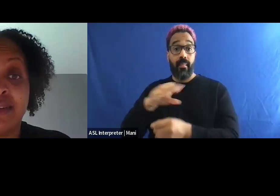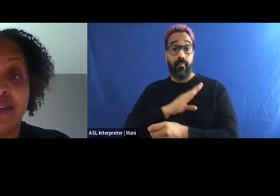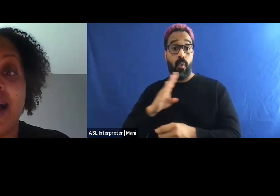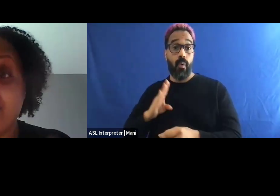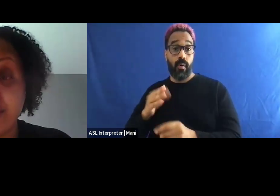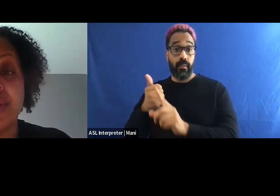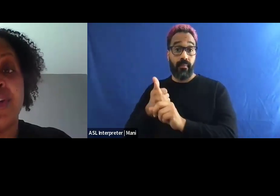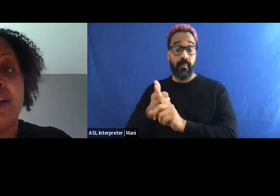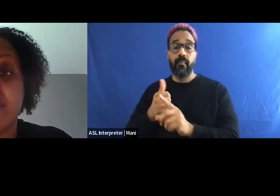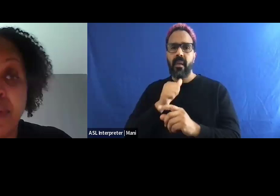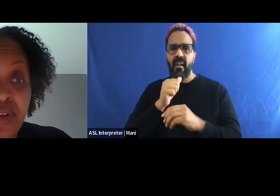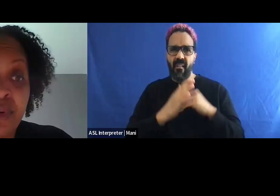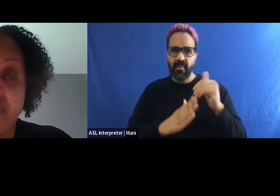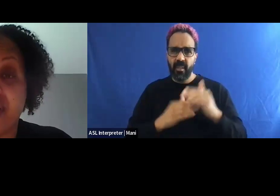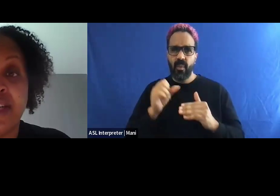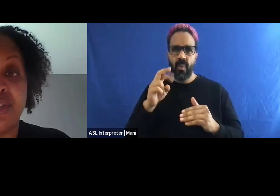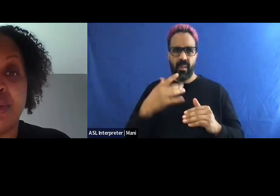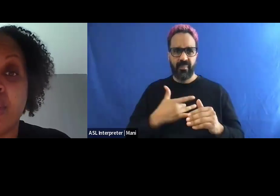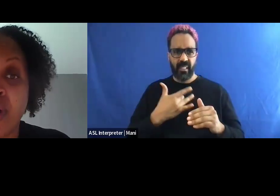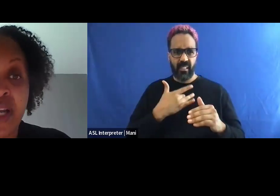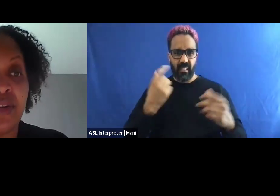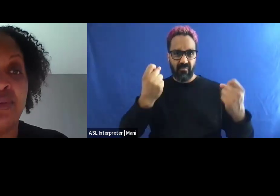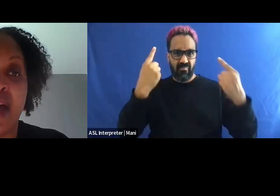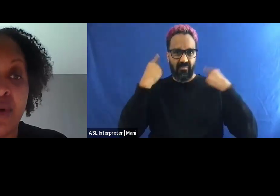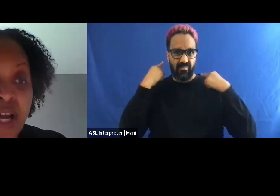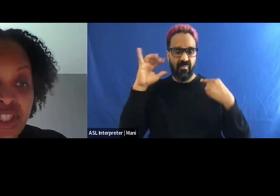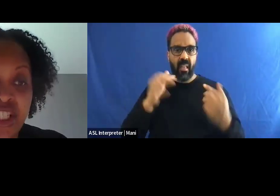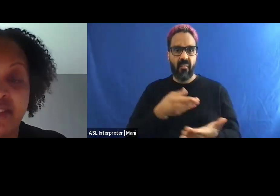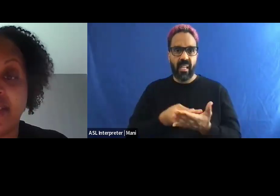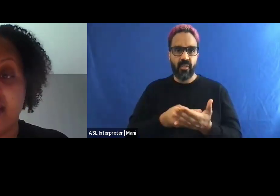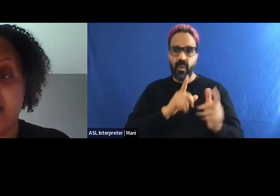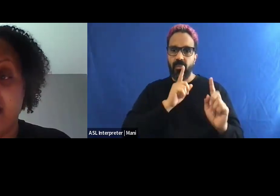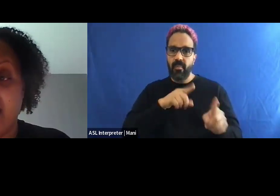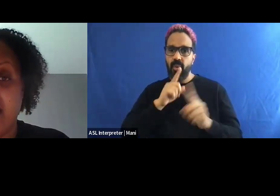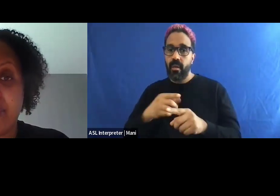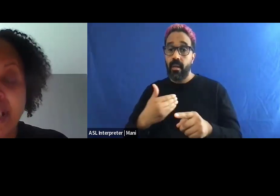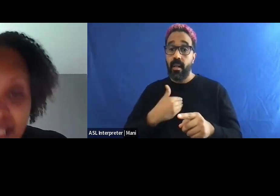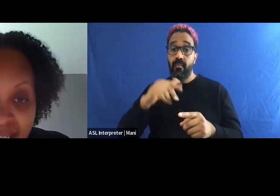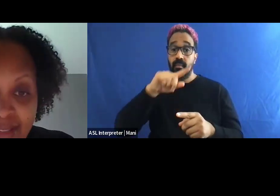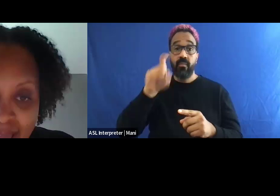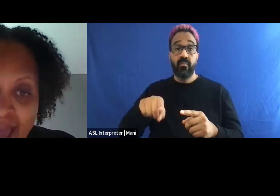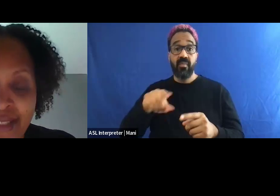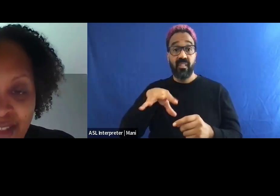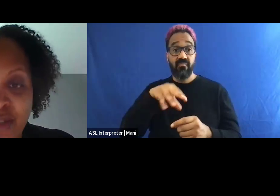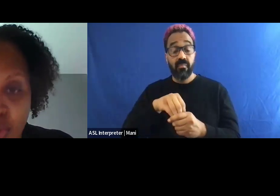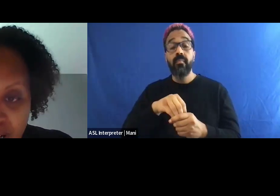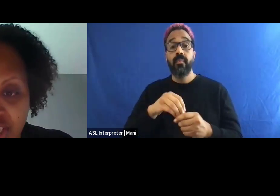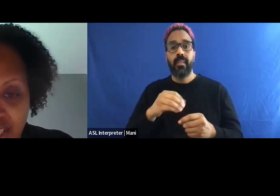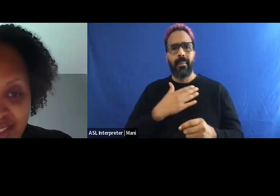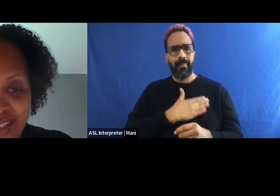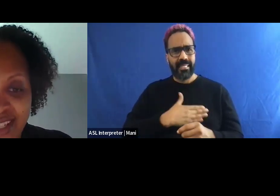not comfortable or you're not familiar with the financial reporting or you have questions, please ask